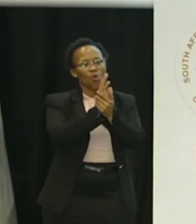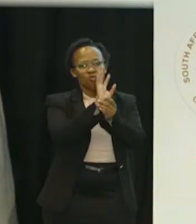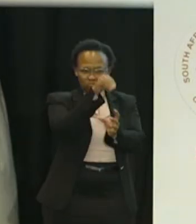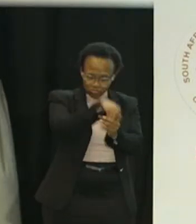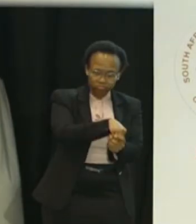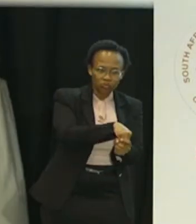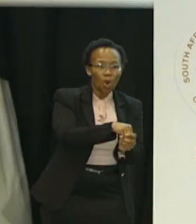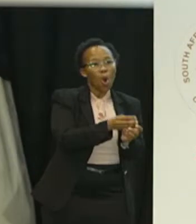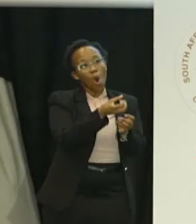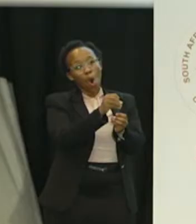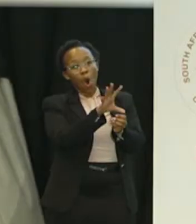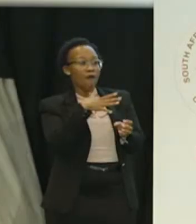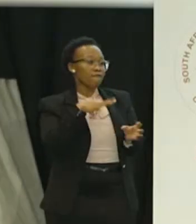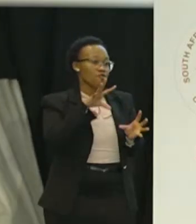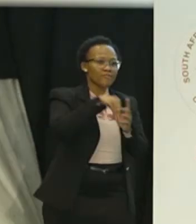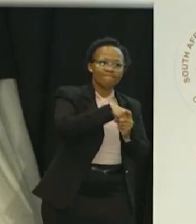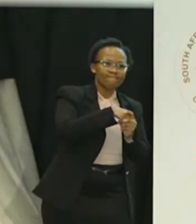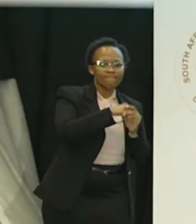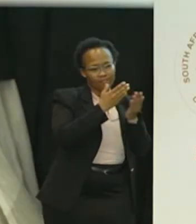out.